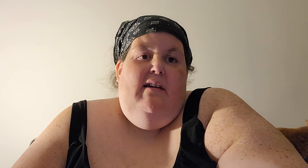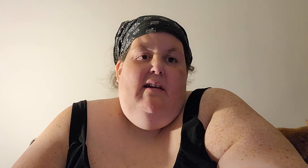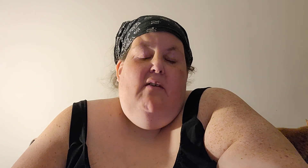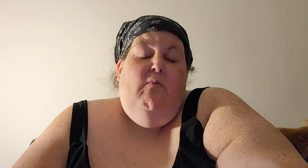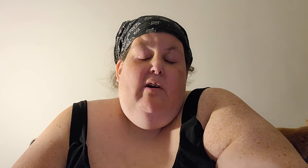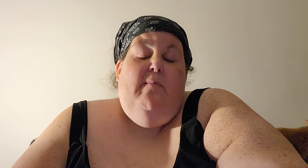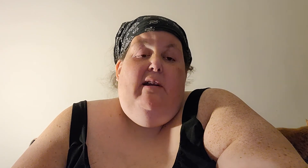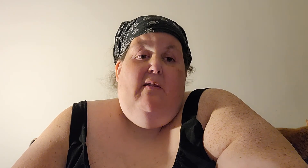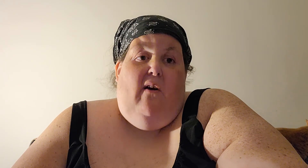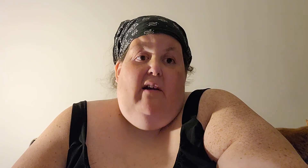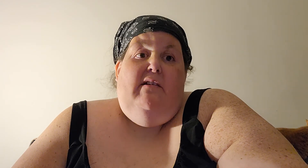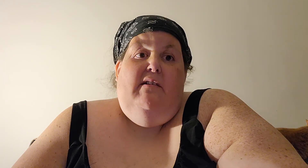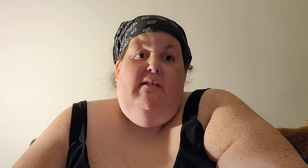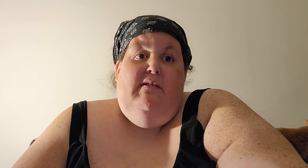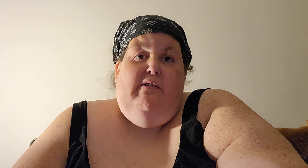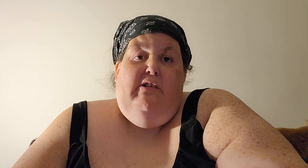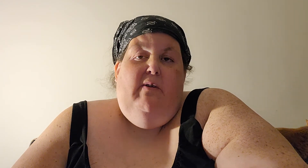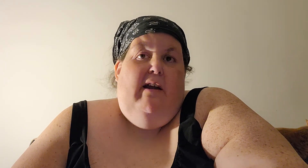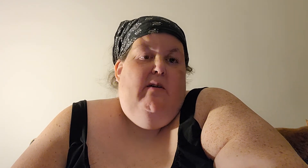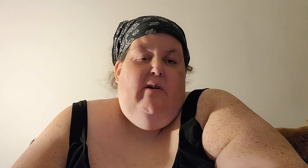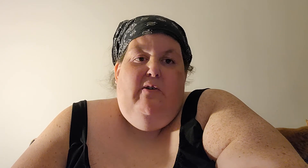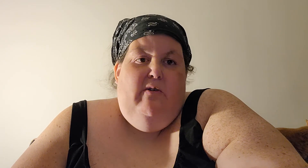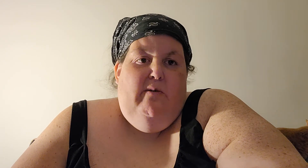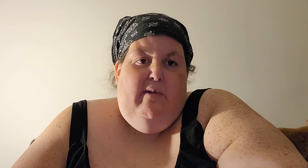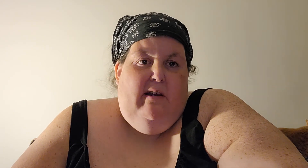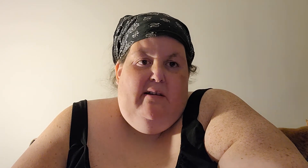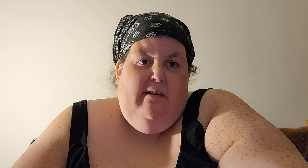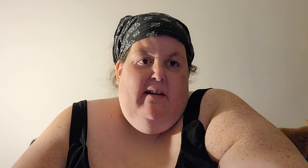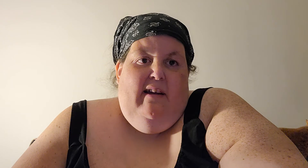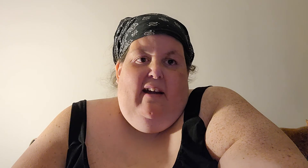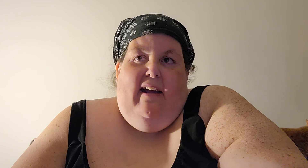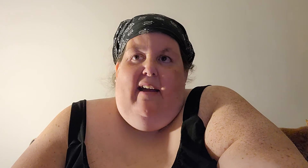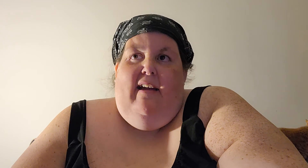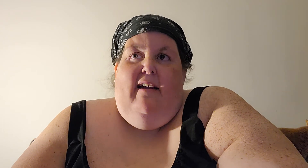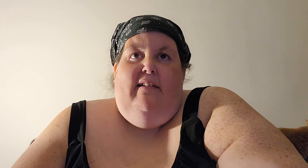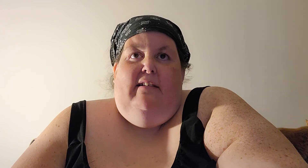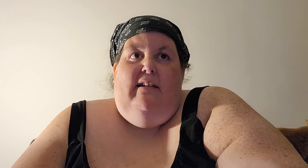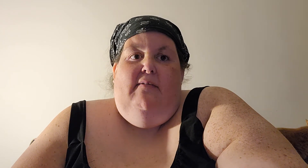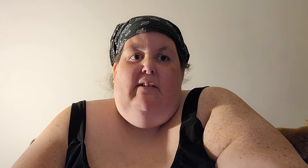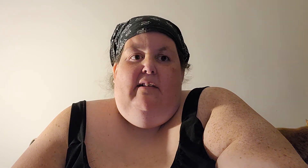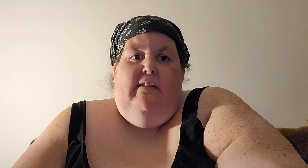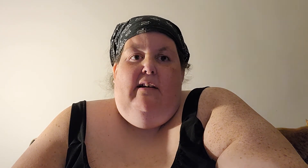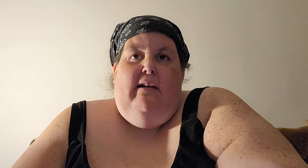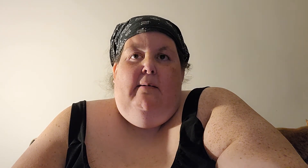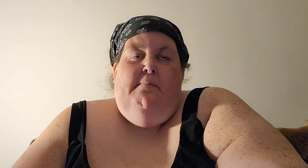it will mean a lot to anyone who you meet. And even,